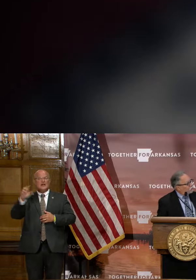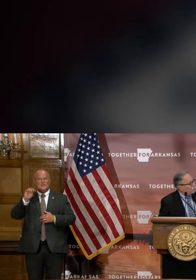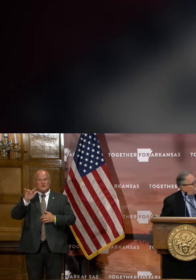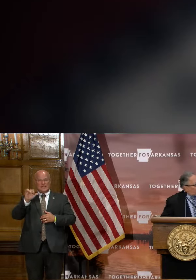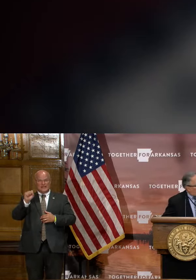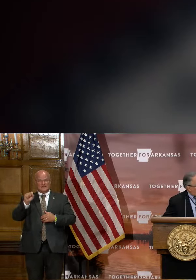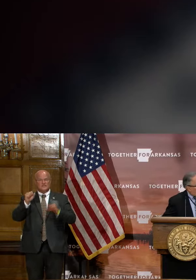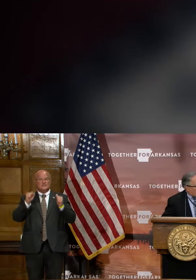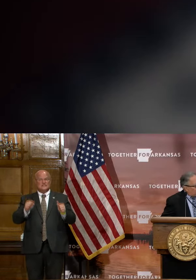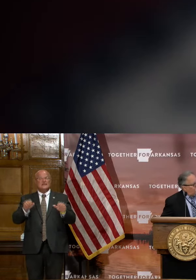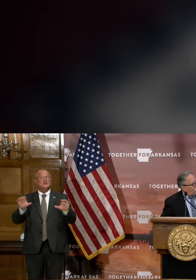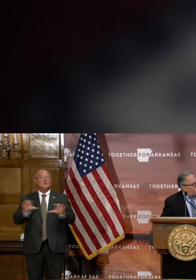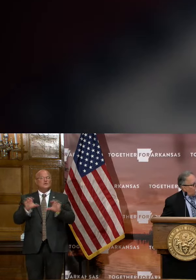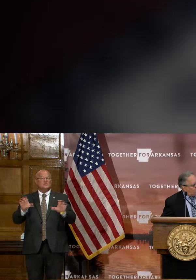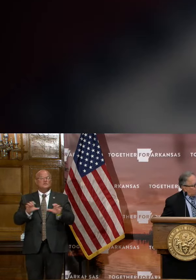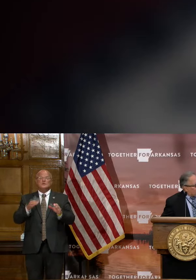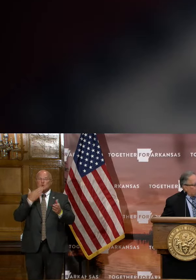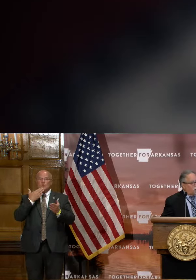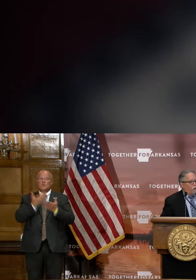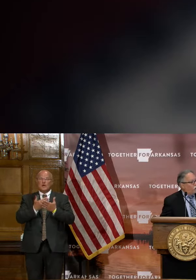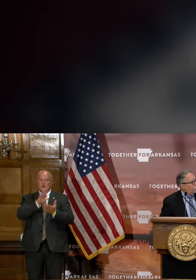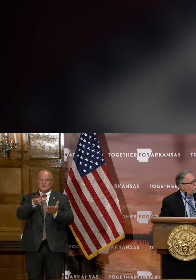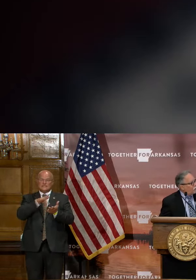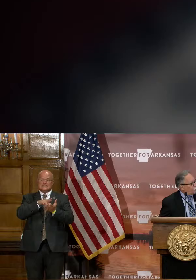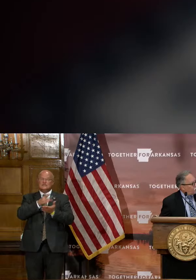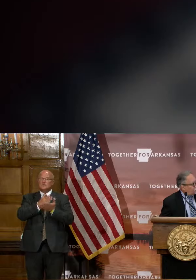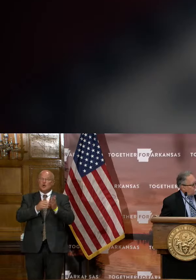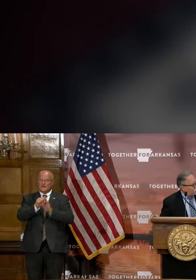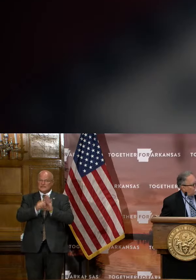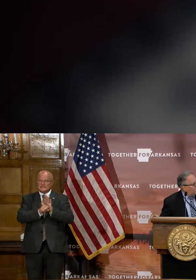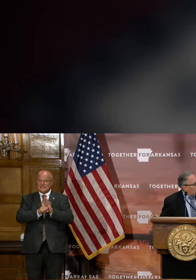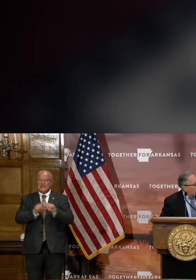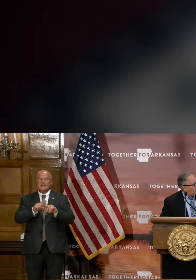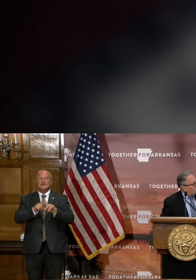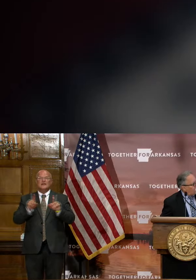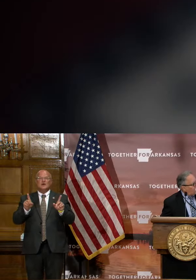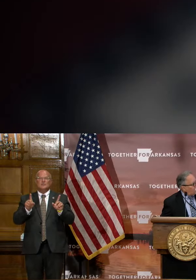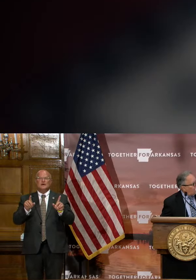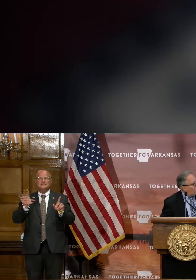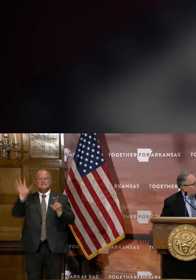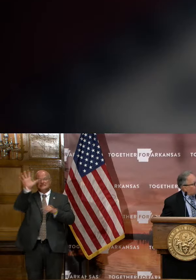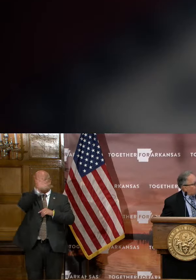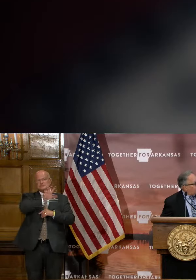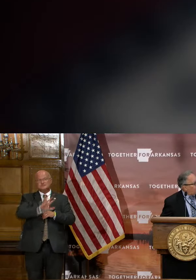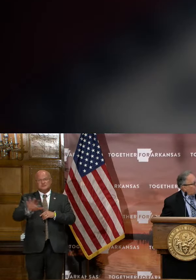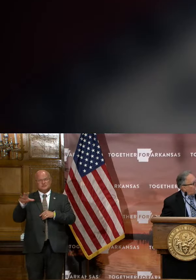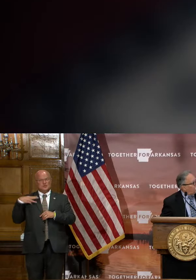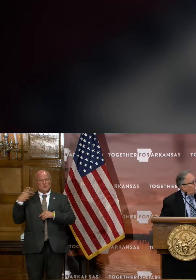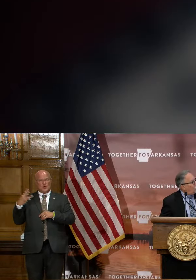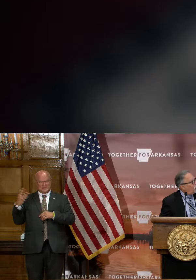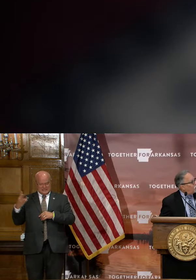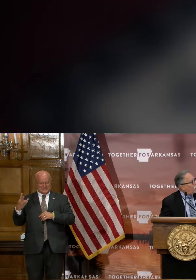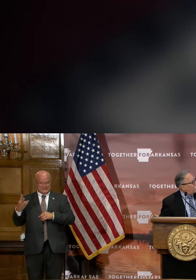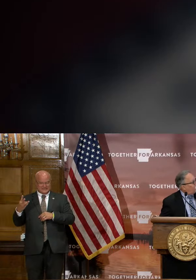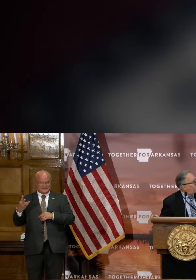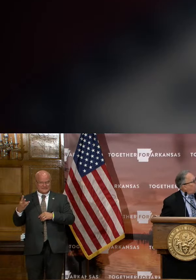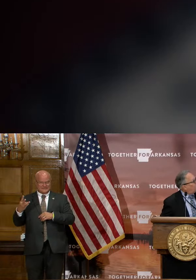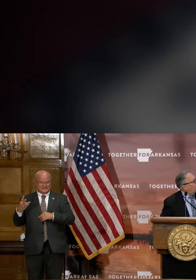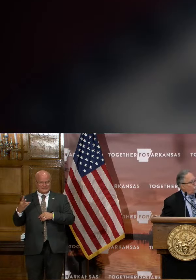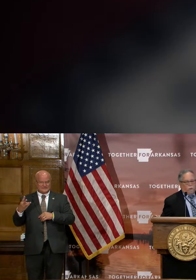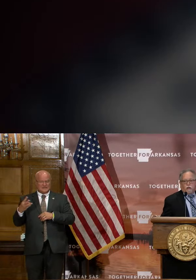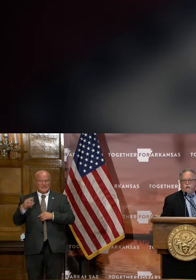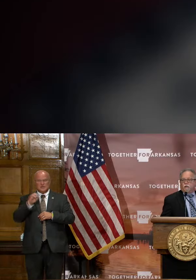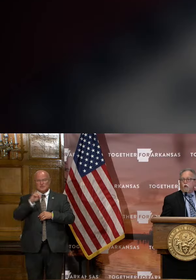As you can see, we're doing fairly well in the central part of the state, but in the peripheral parts, especially up in Washington, those counties, our